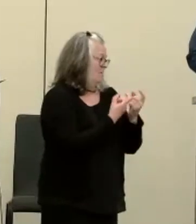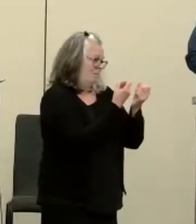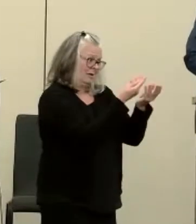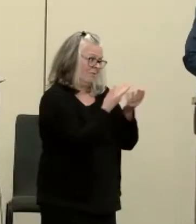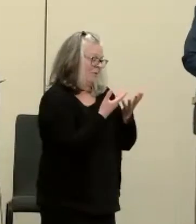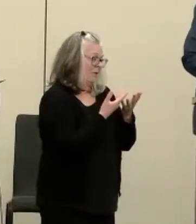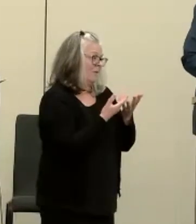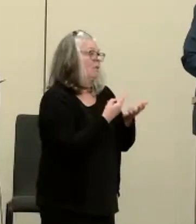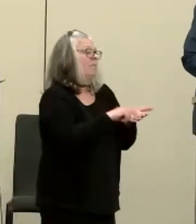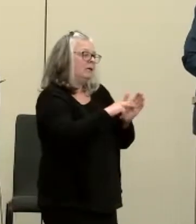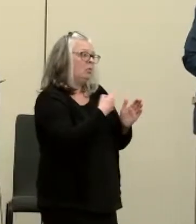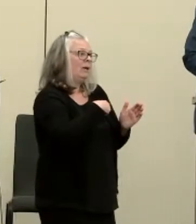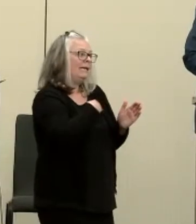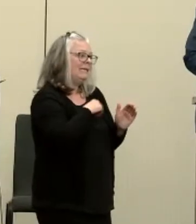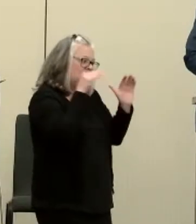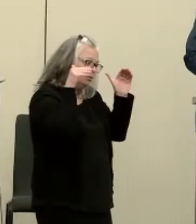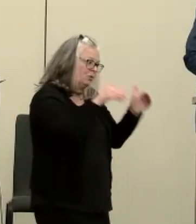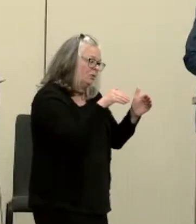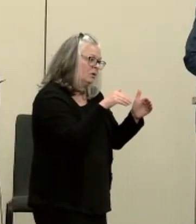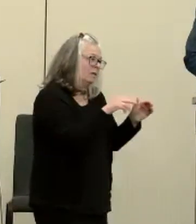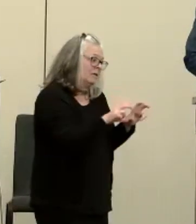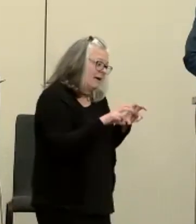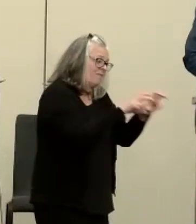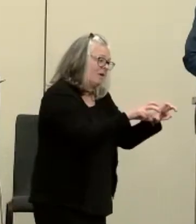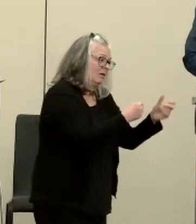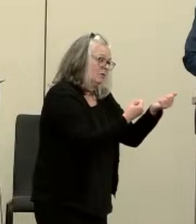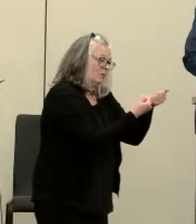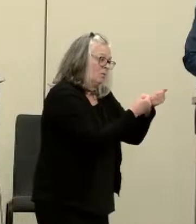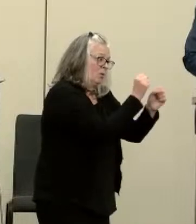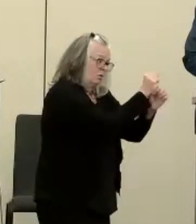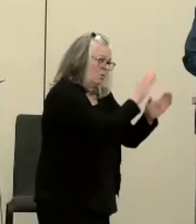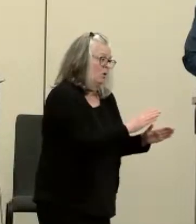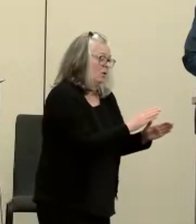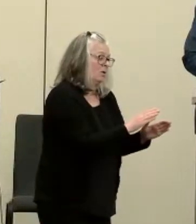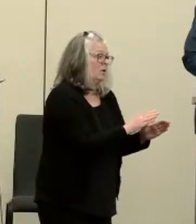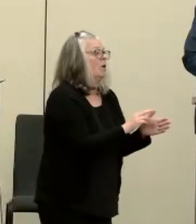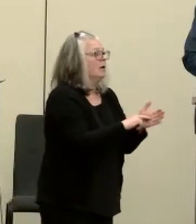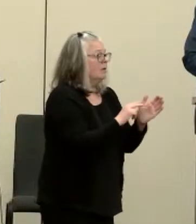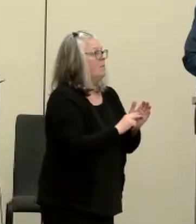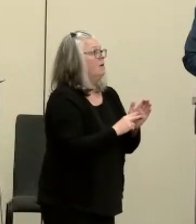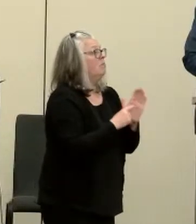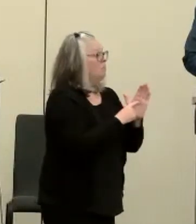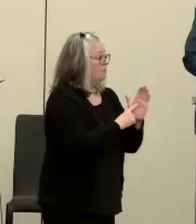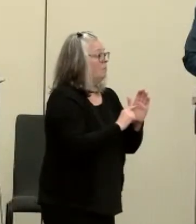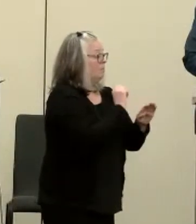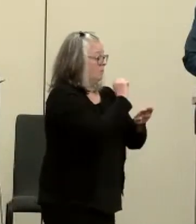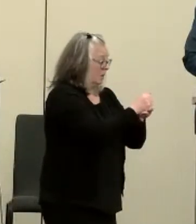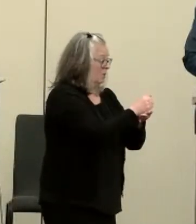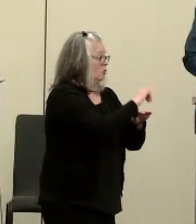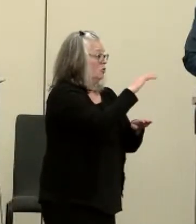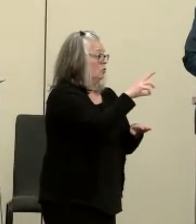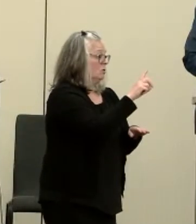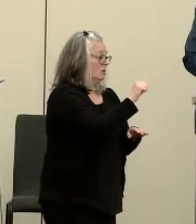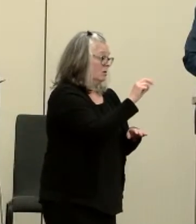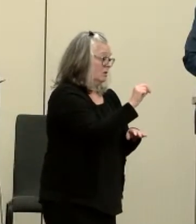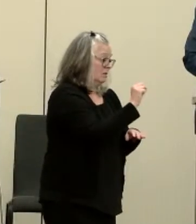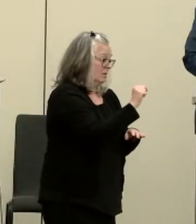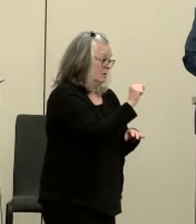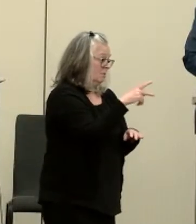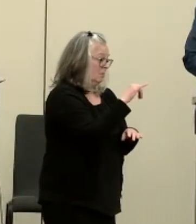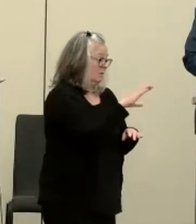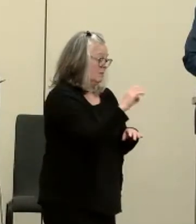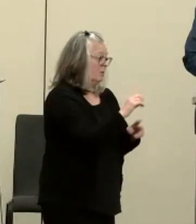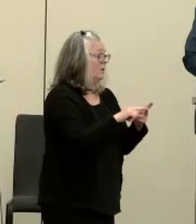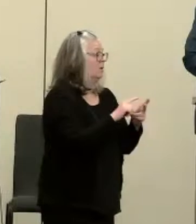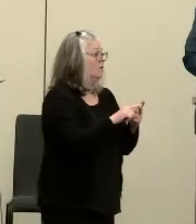support workers needs to happen in terms of implementing Jordan's principle, implementing the investment that our